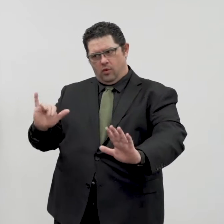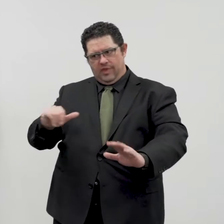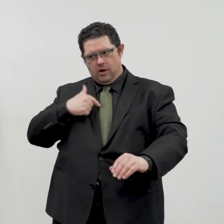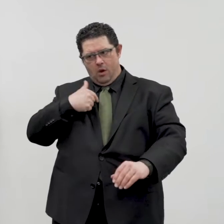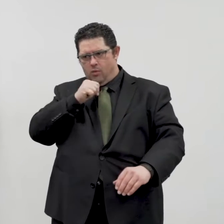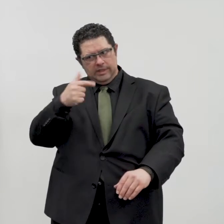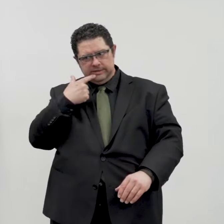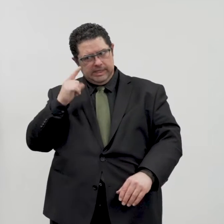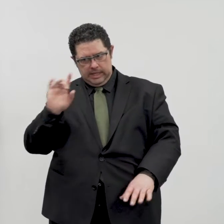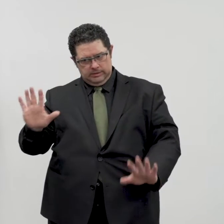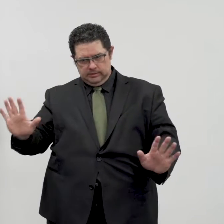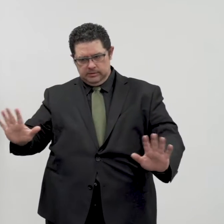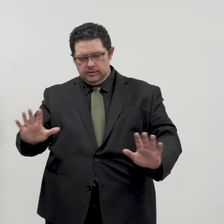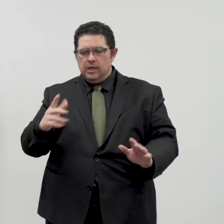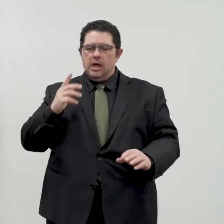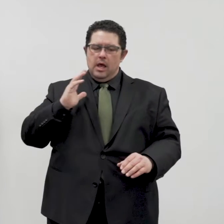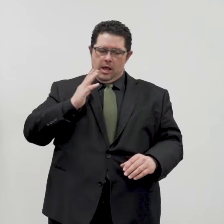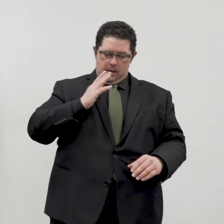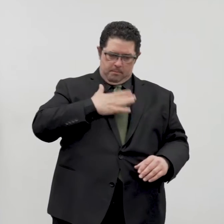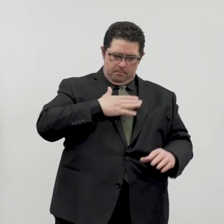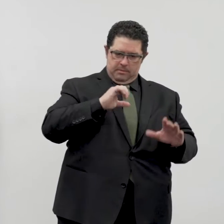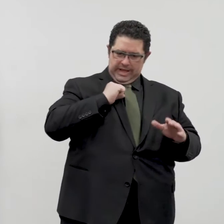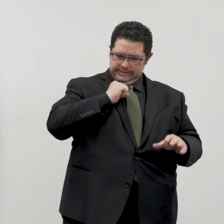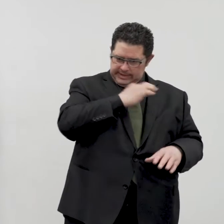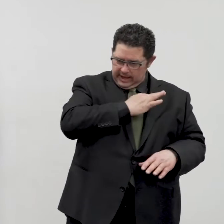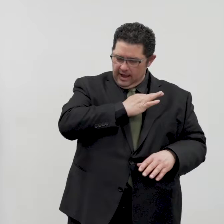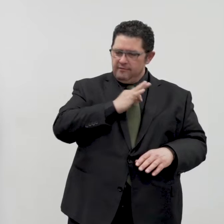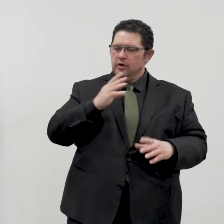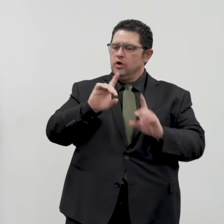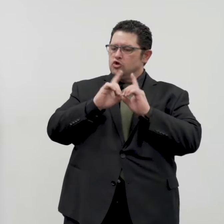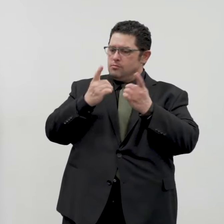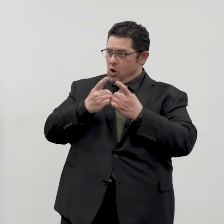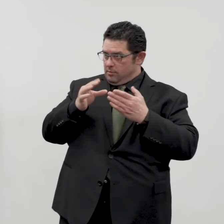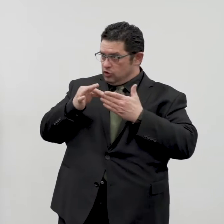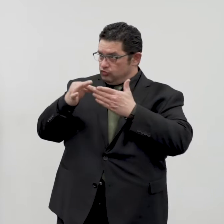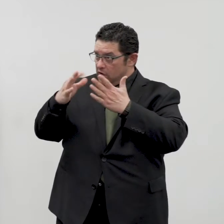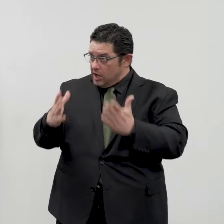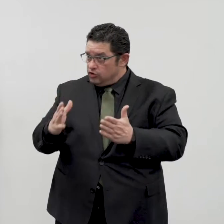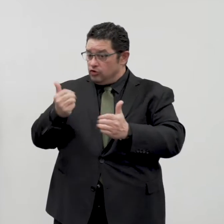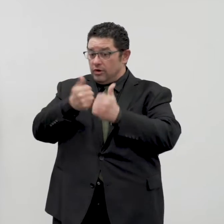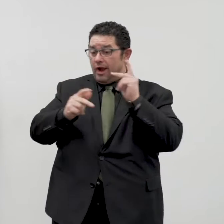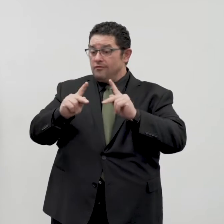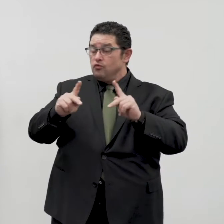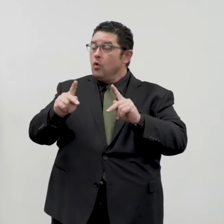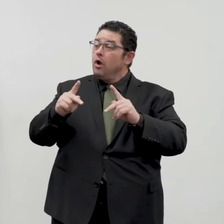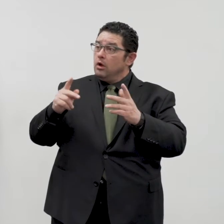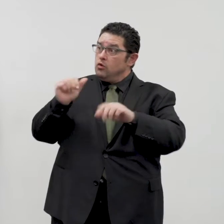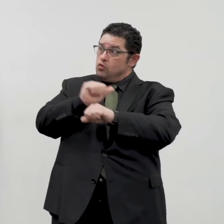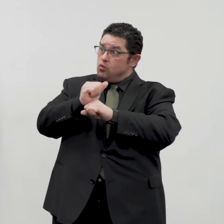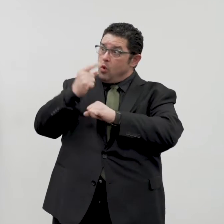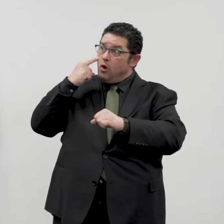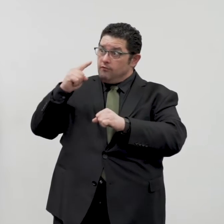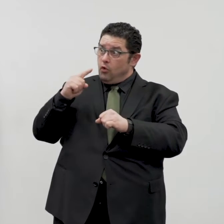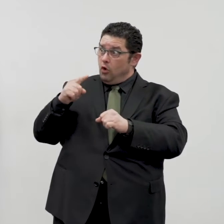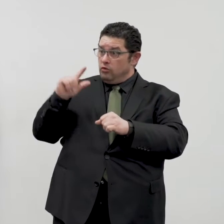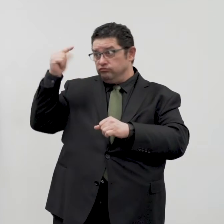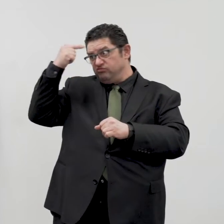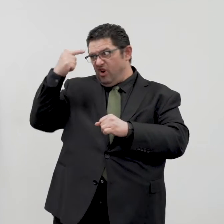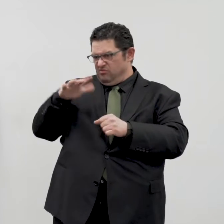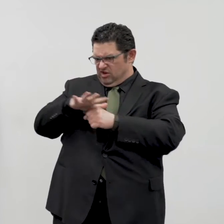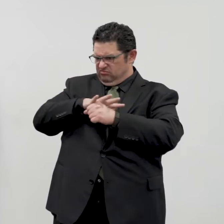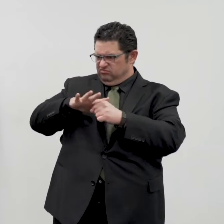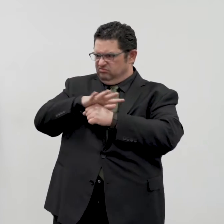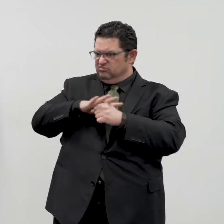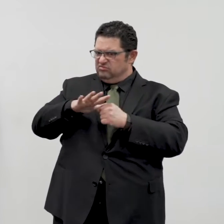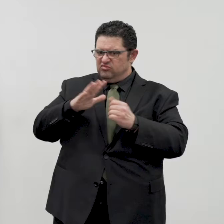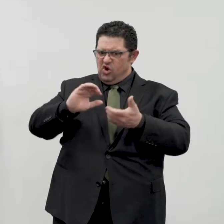by our emergency personnel staff, my department directors, and everyone else that works for county government, including whoever we have as our partners